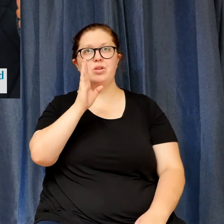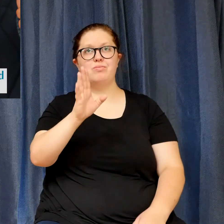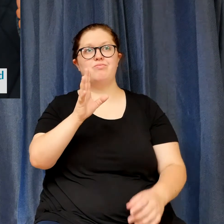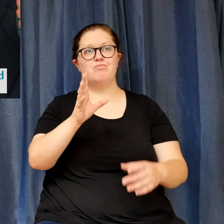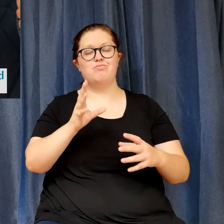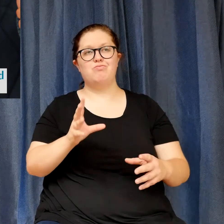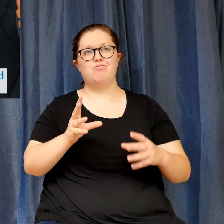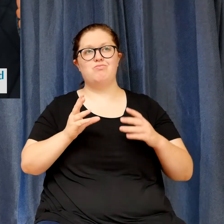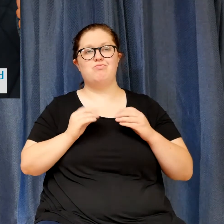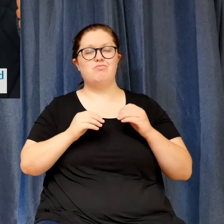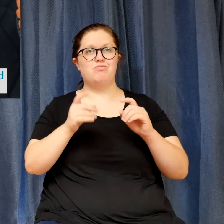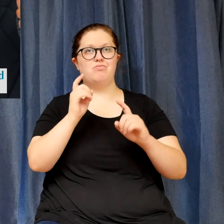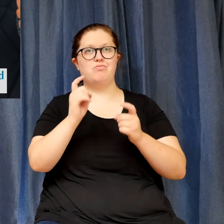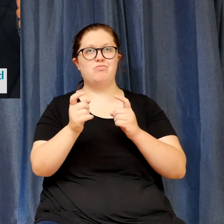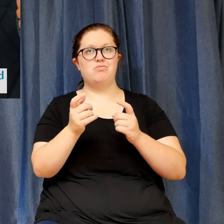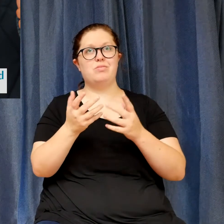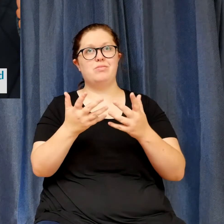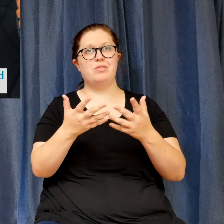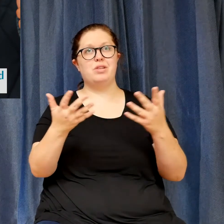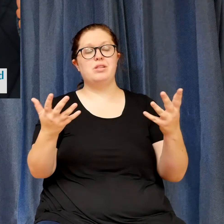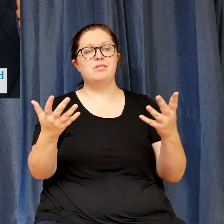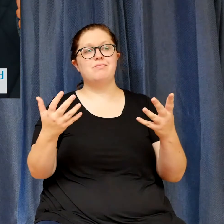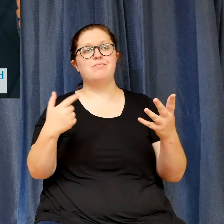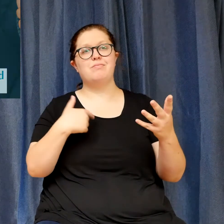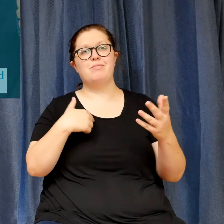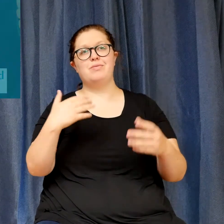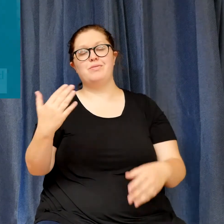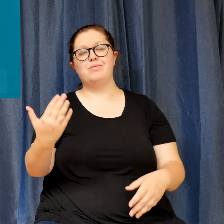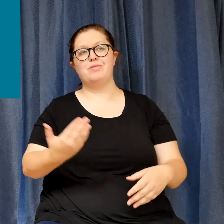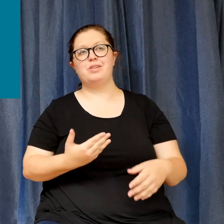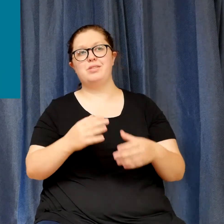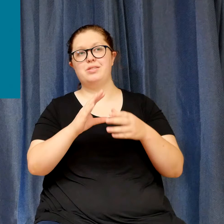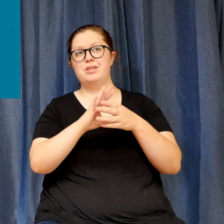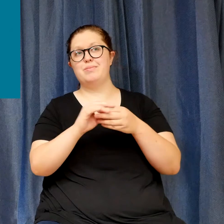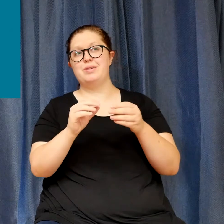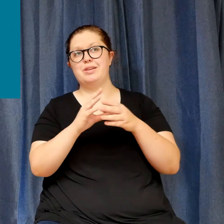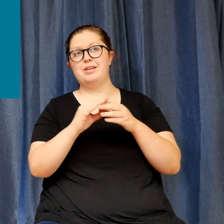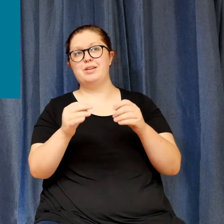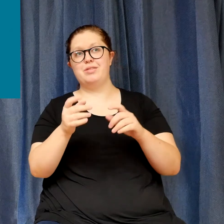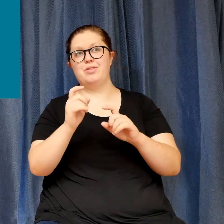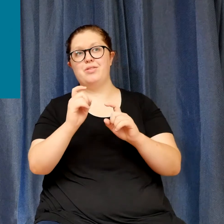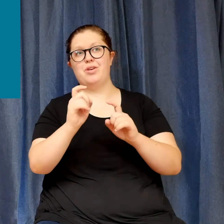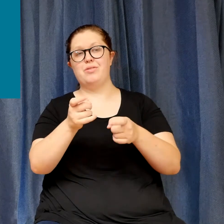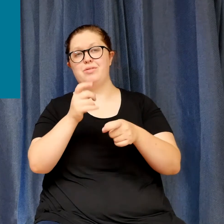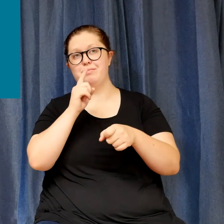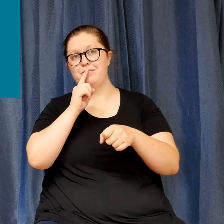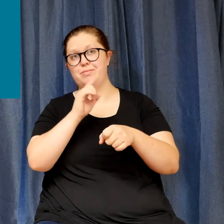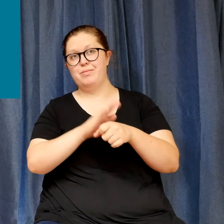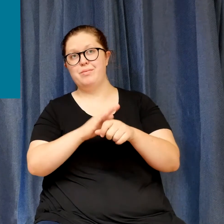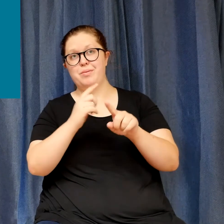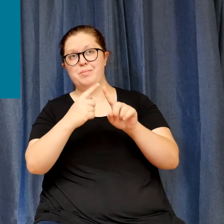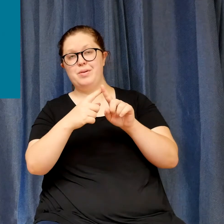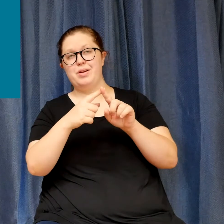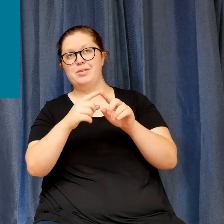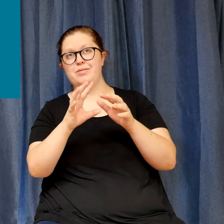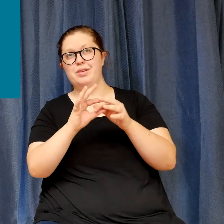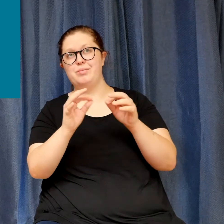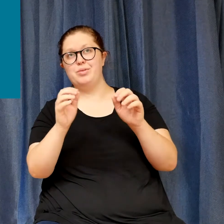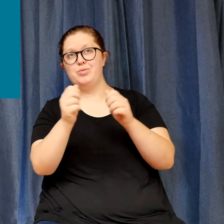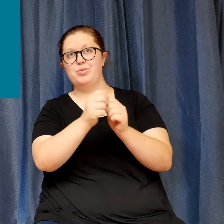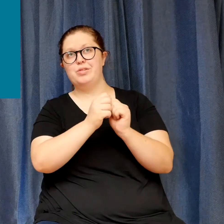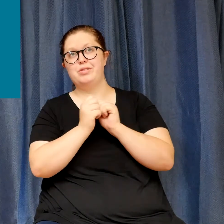return to you more than tenfold. So I invite us to speak our offering affirmation